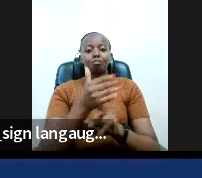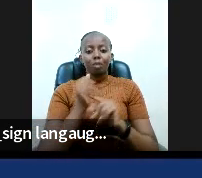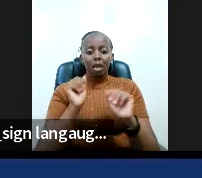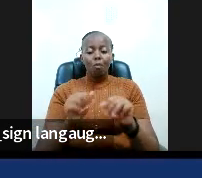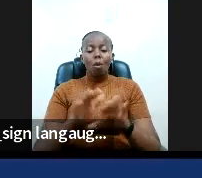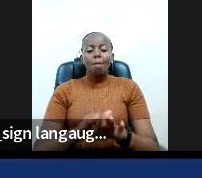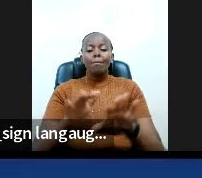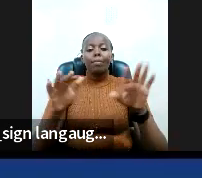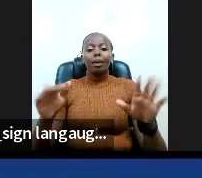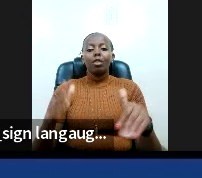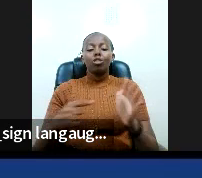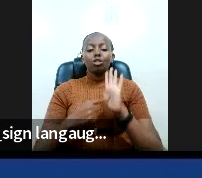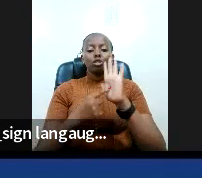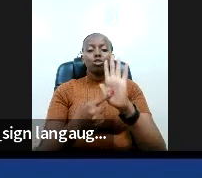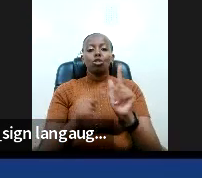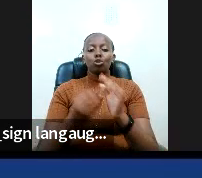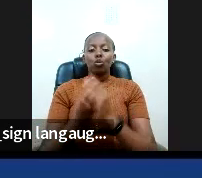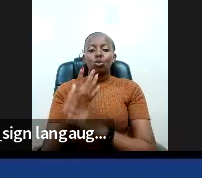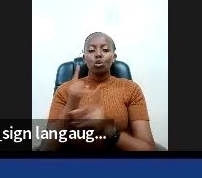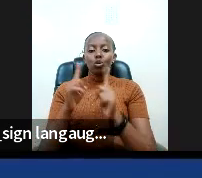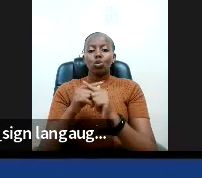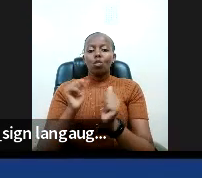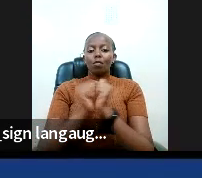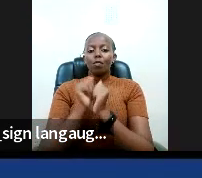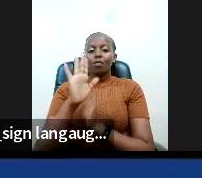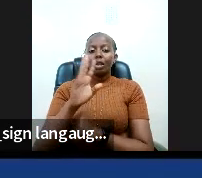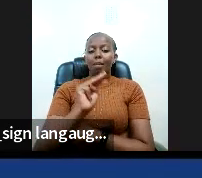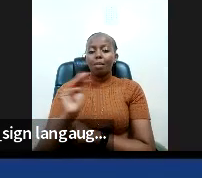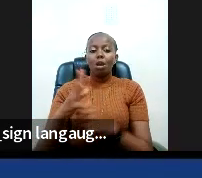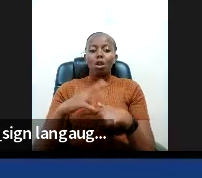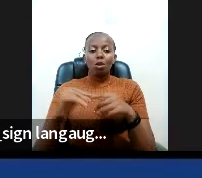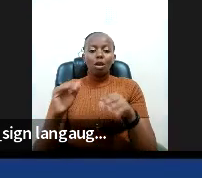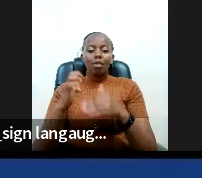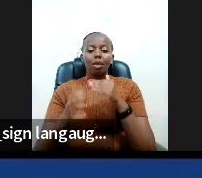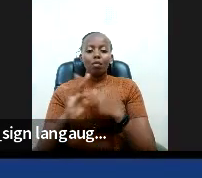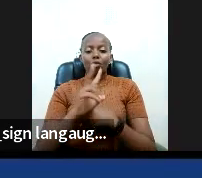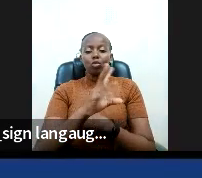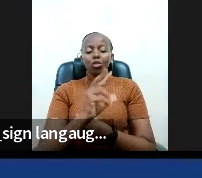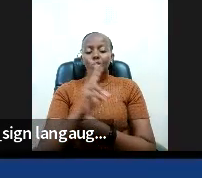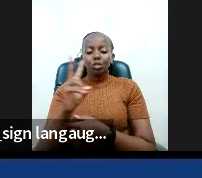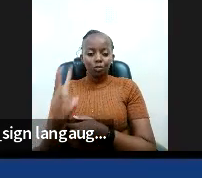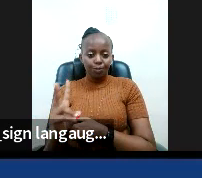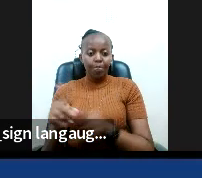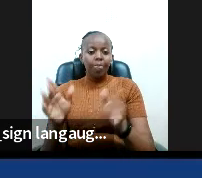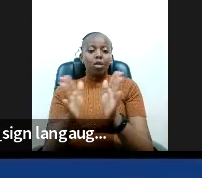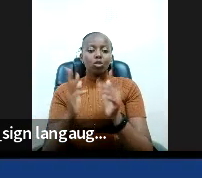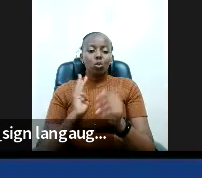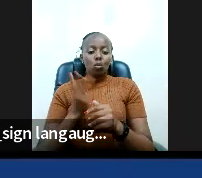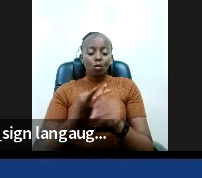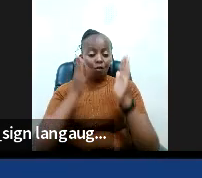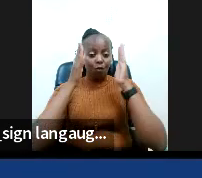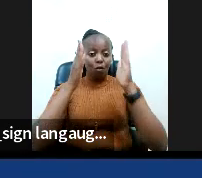is projected to grow to $15 million at the end of 2022. We target to